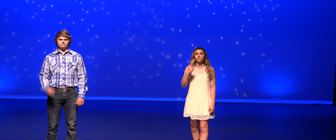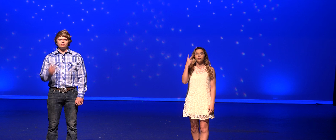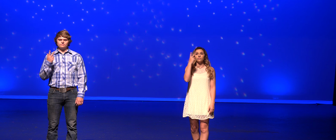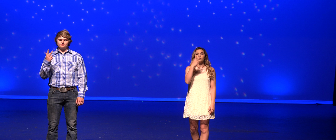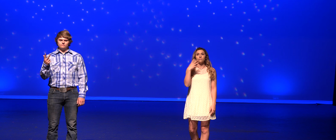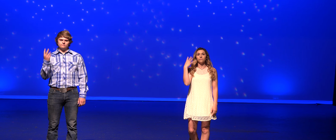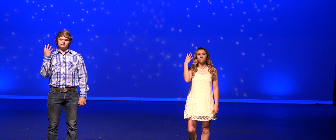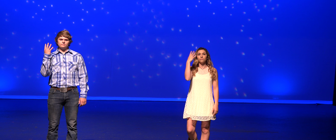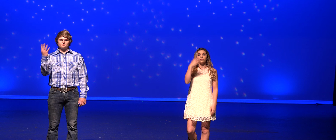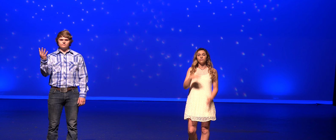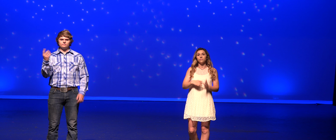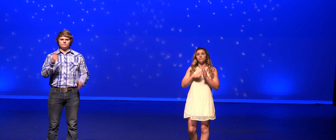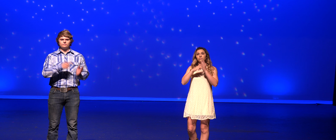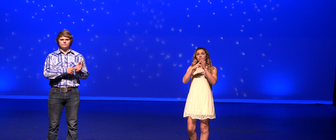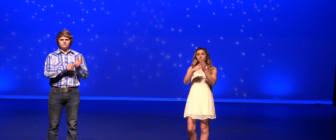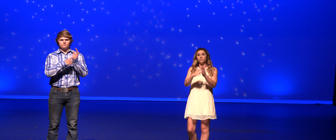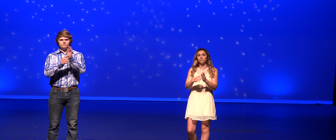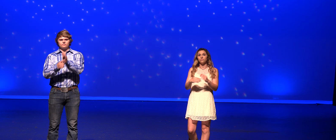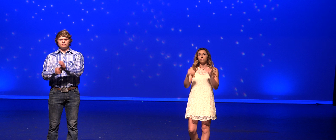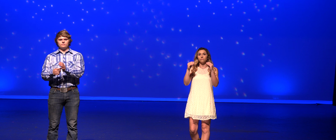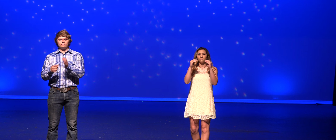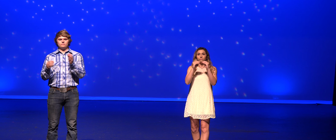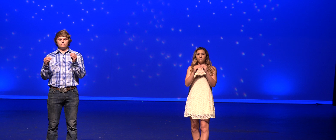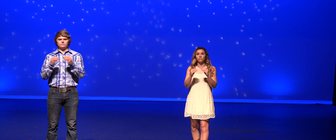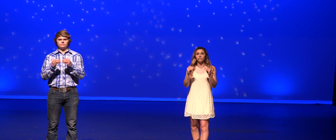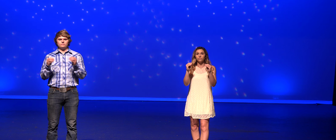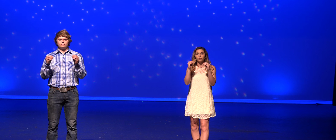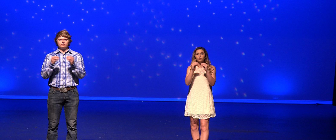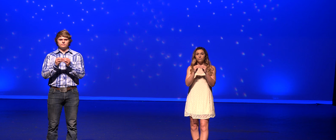And three or four I'll hold more than a few